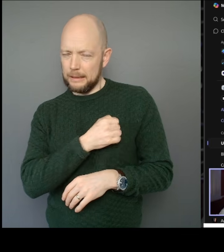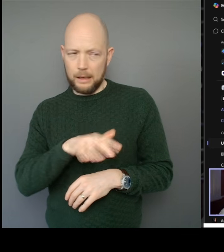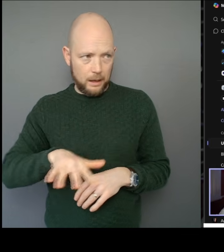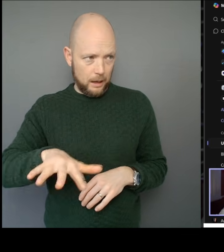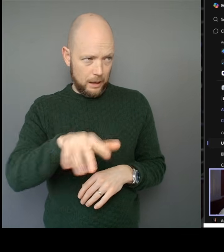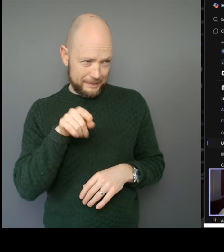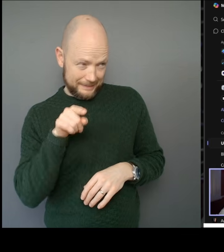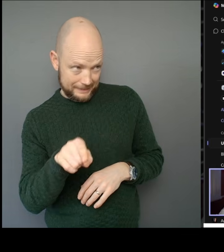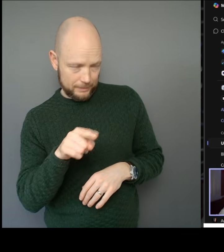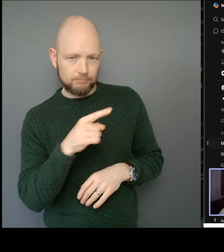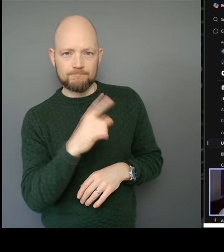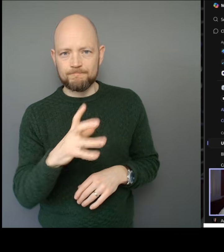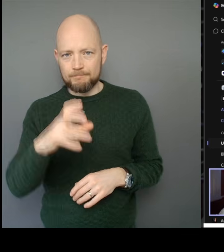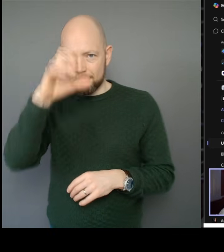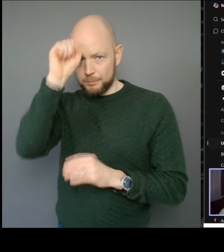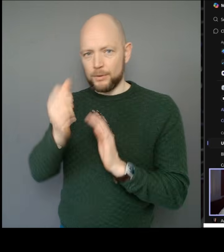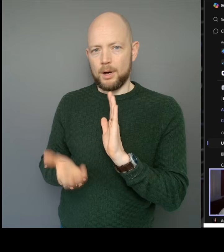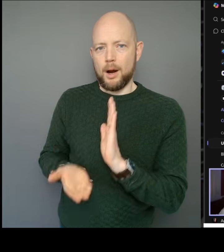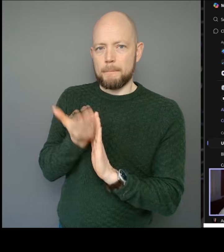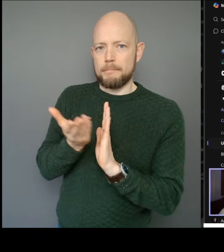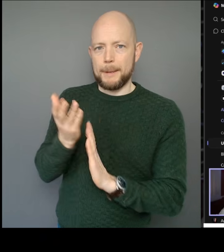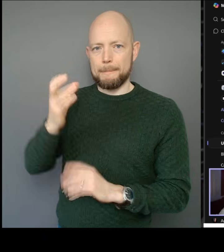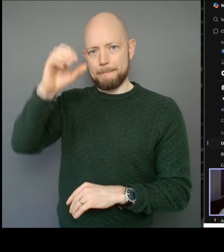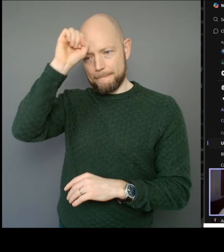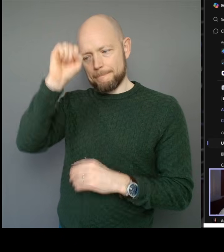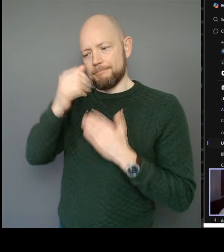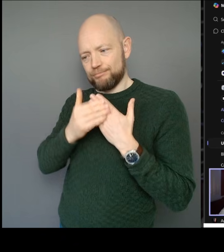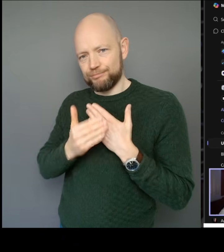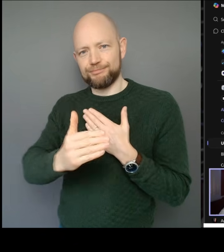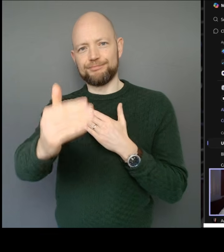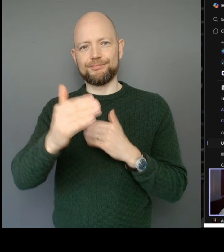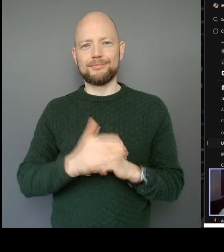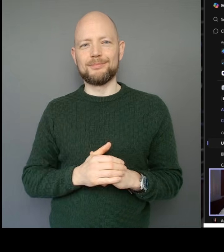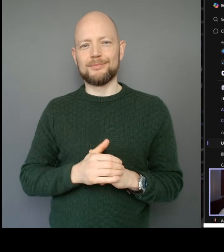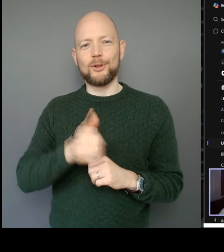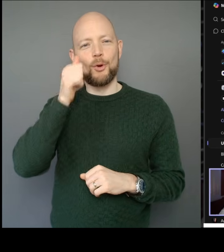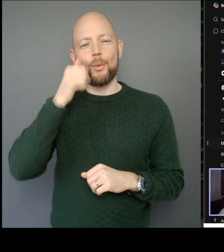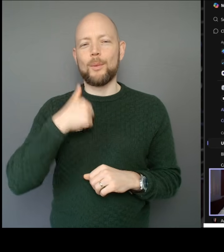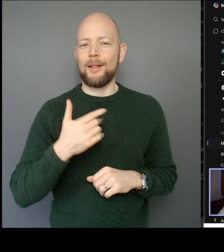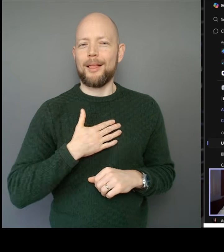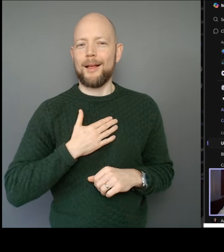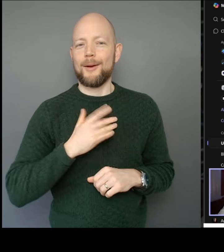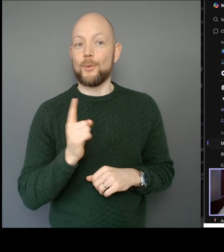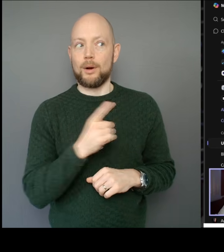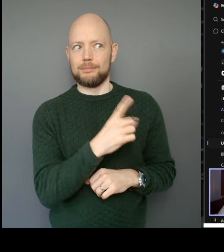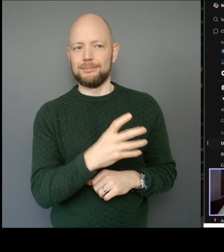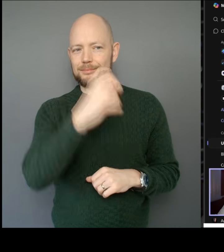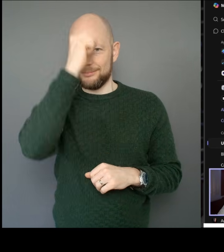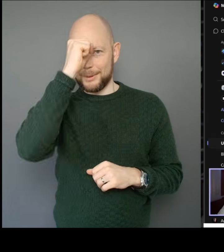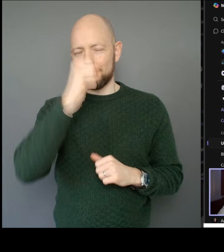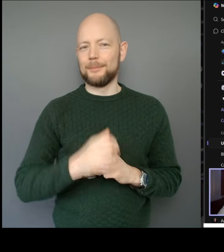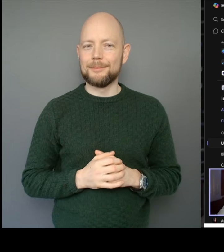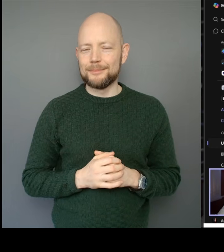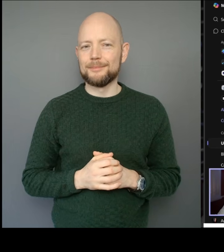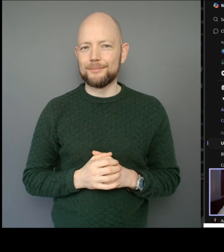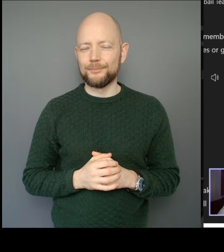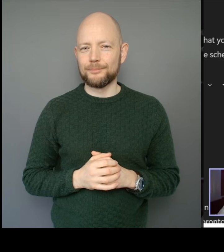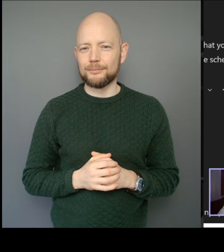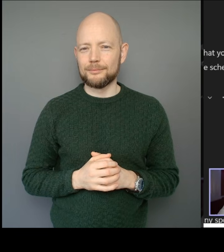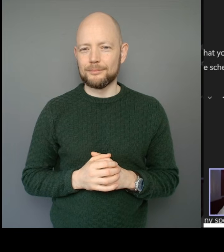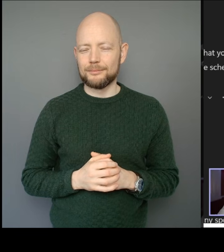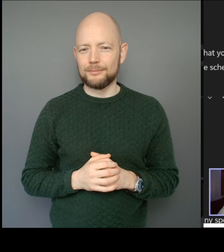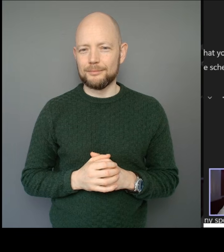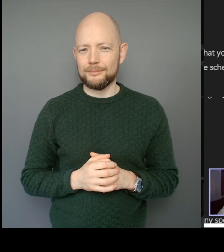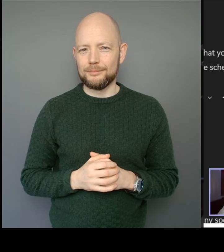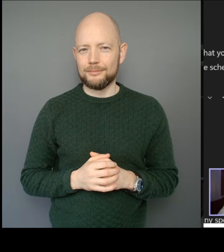And it says memory updated. Got it. I'll make sure any sports updates are focused only on Toronto teams. Now, the thing is, if you look